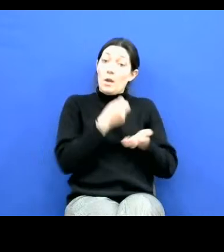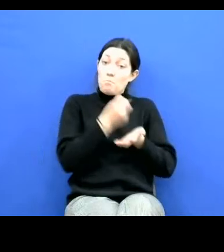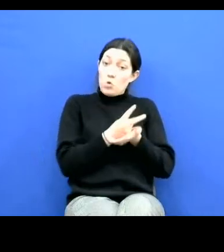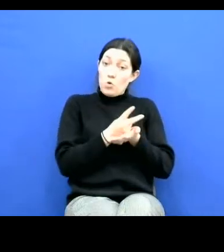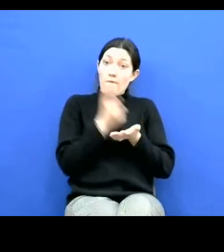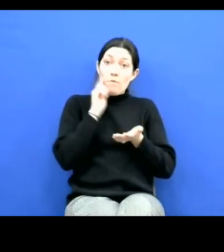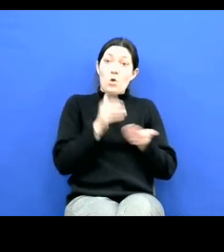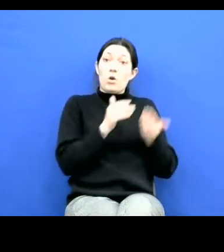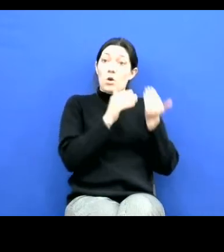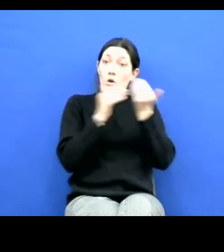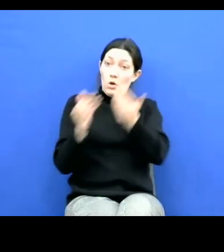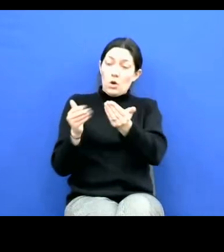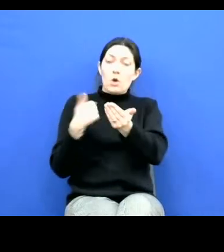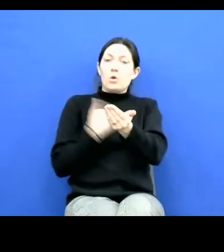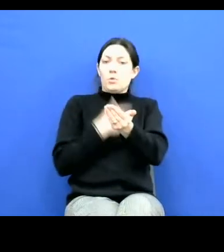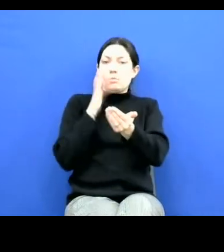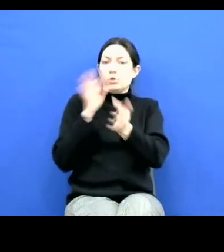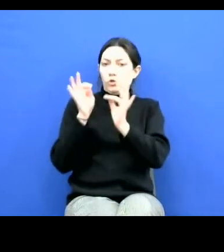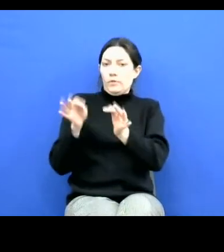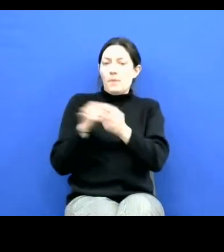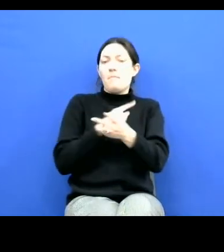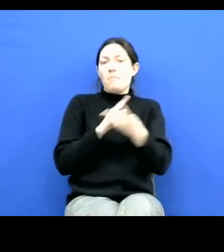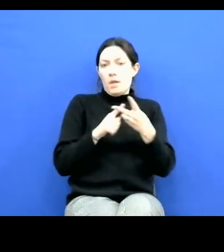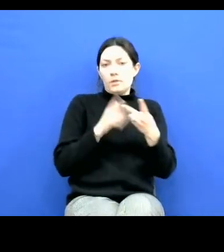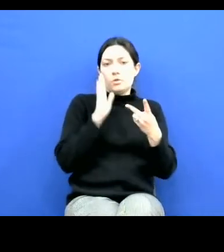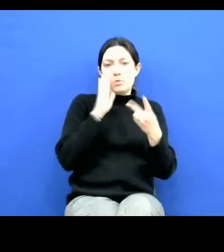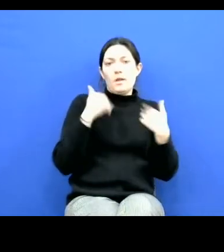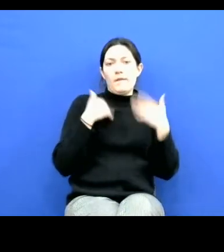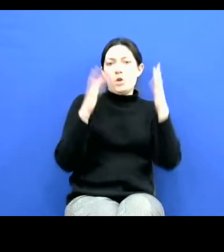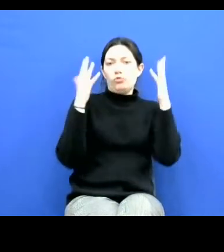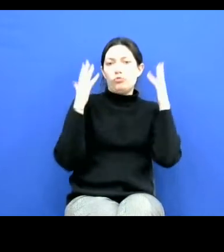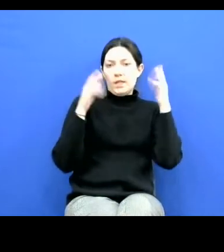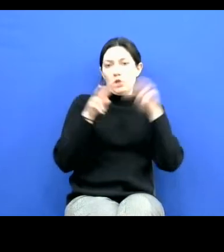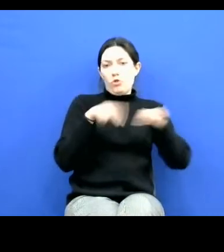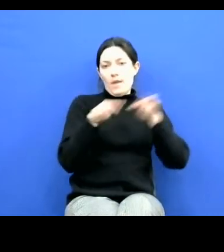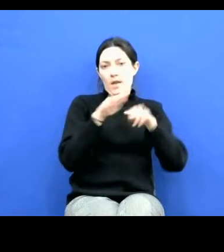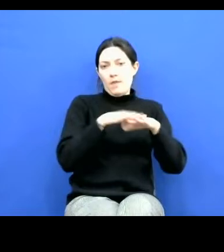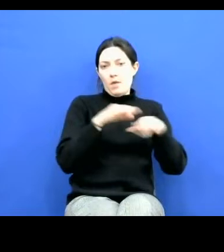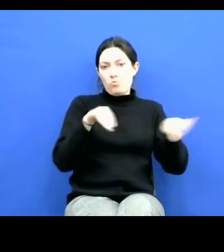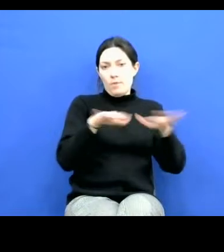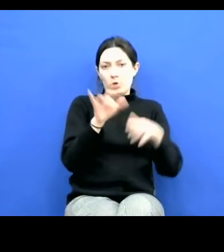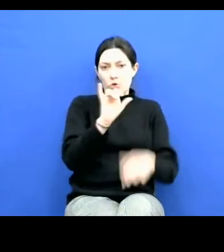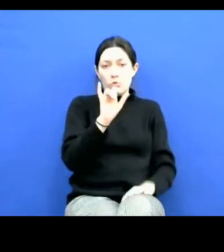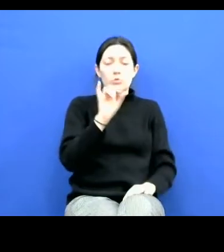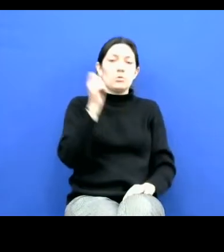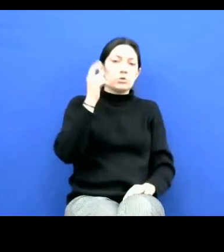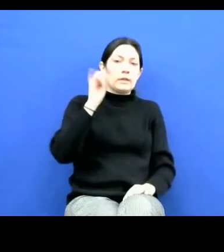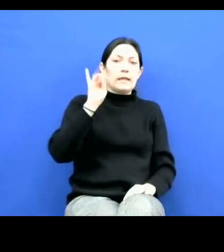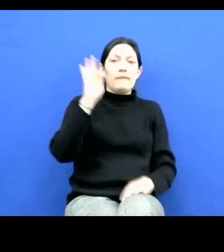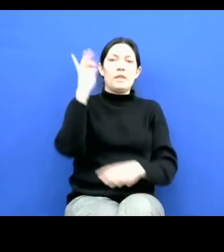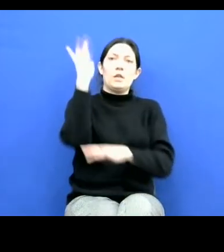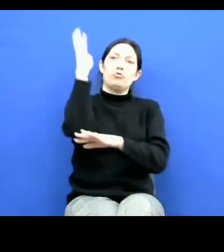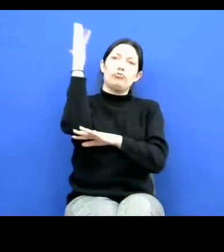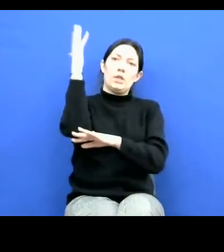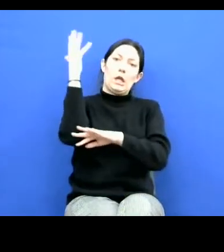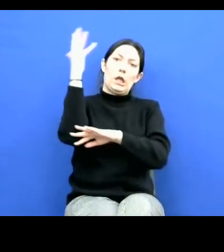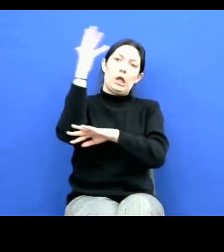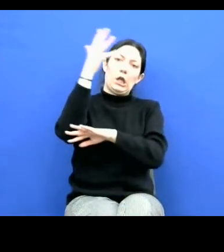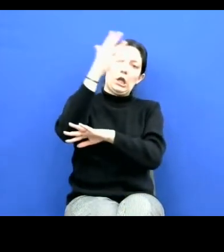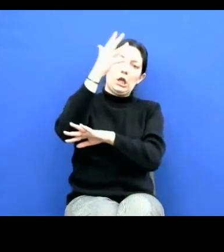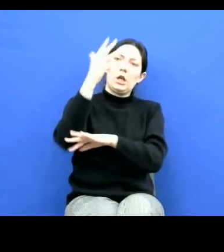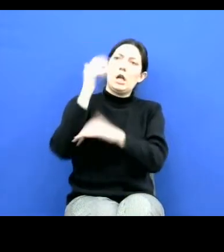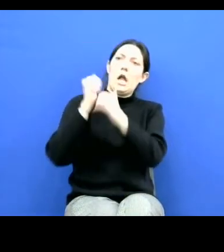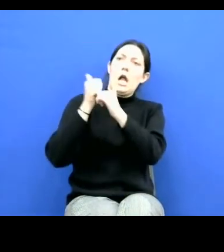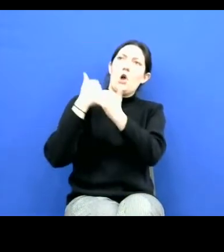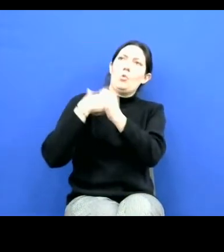that will be determined. And then we're also doing a tree survey of the property to understand, you know, if a tree's coming down, what is it? And what are we gonna do